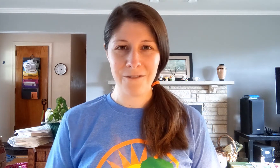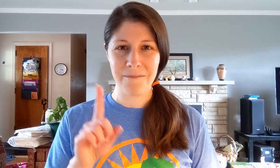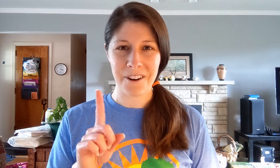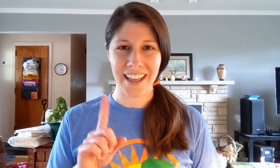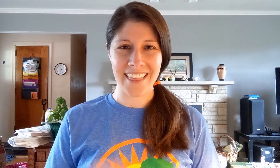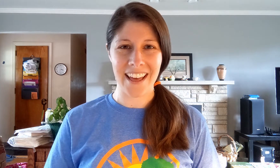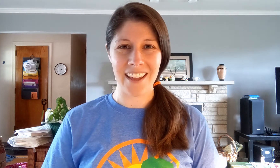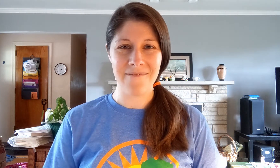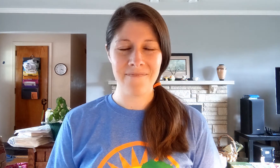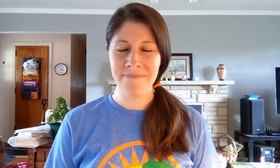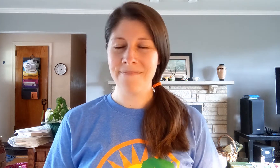One more like that.